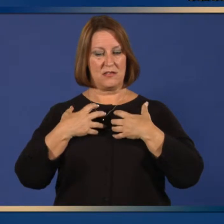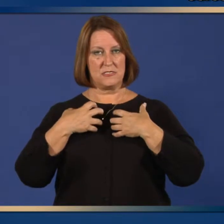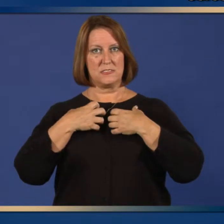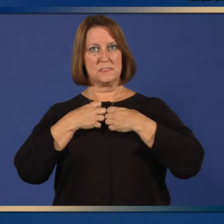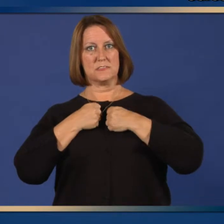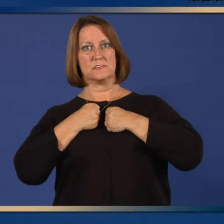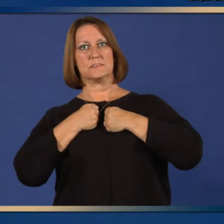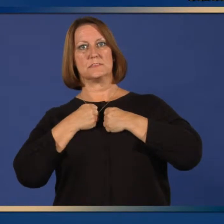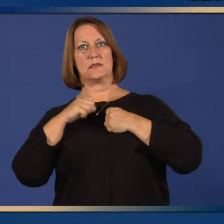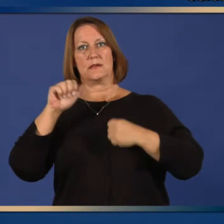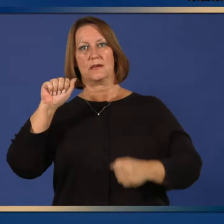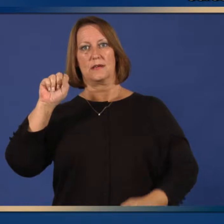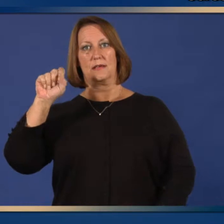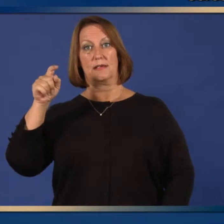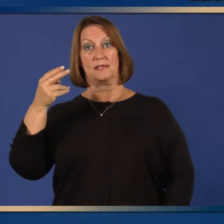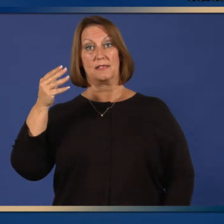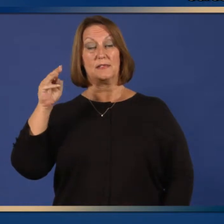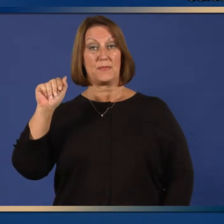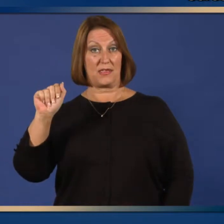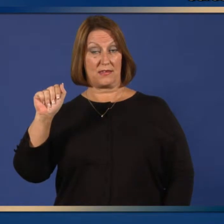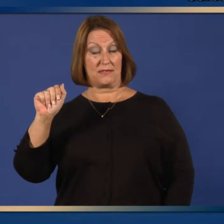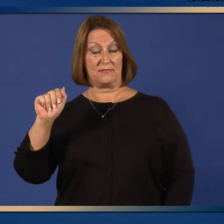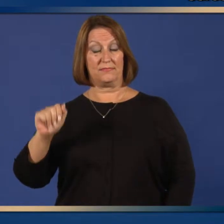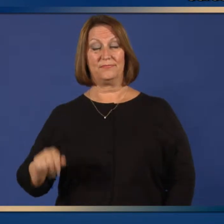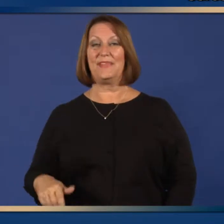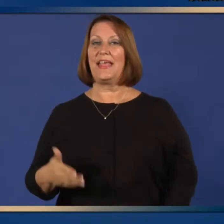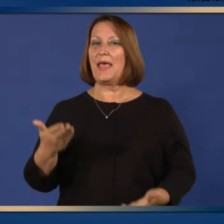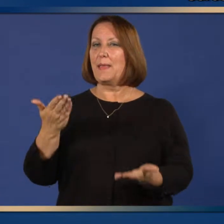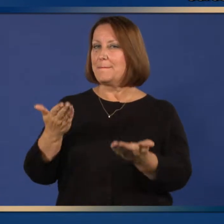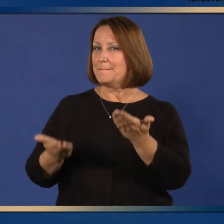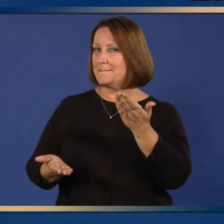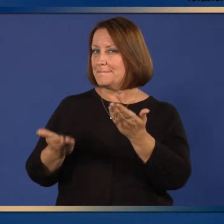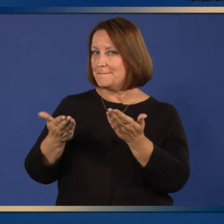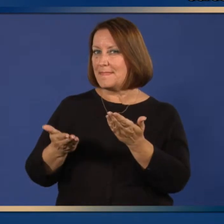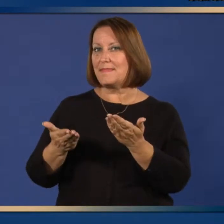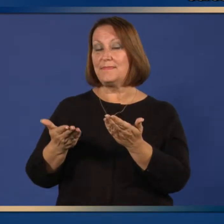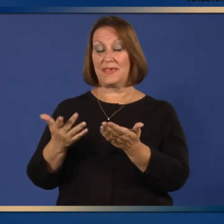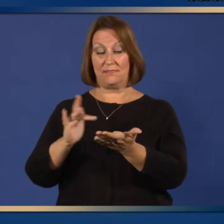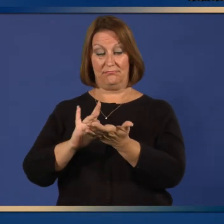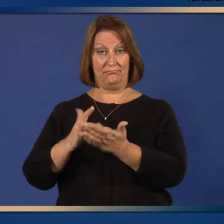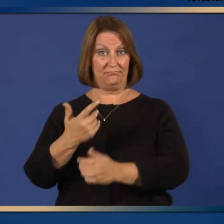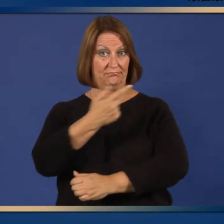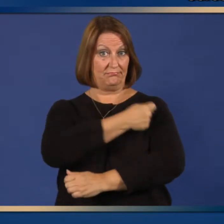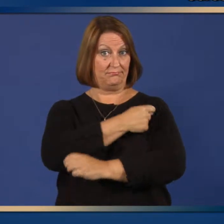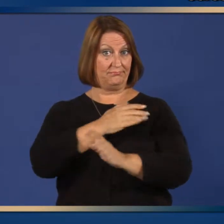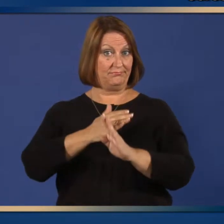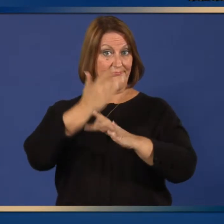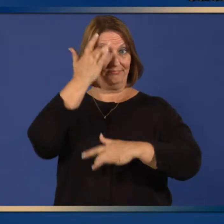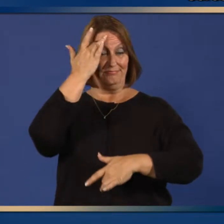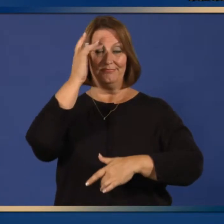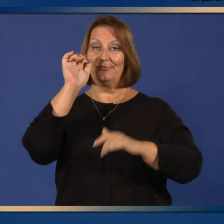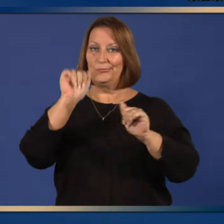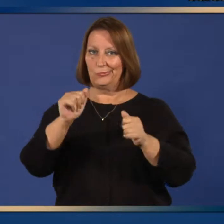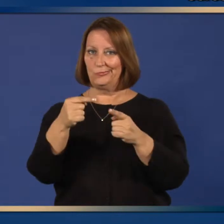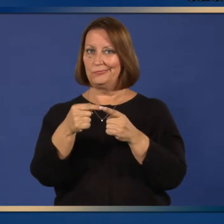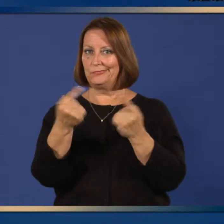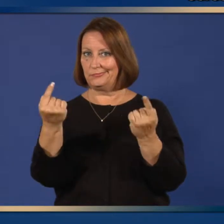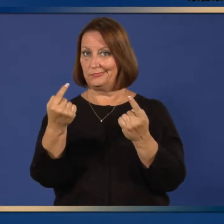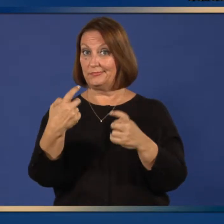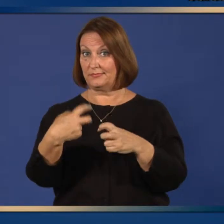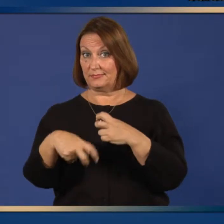protein, might also be at increased risk for allergic reactions to influenza